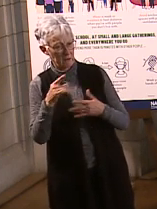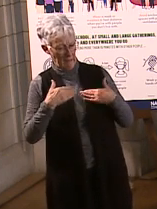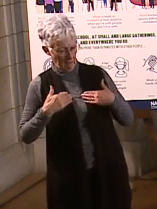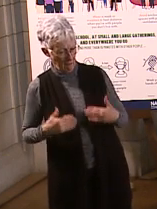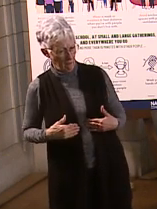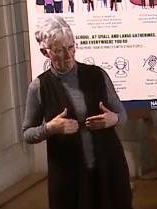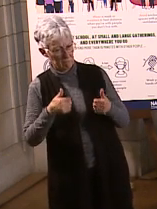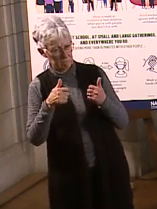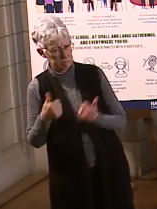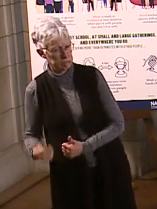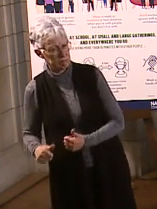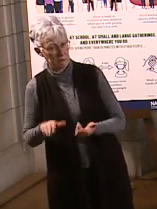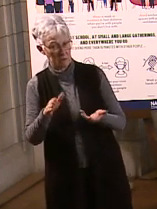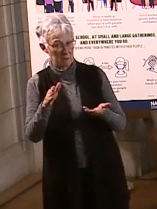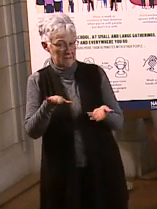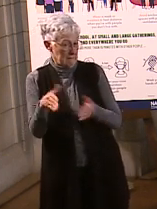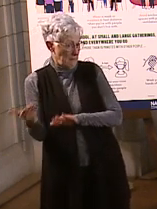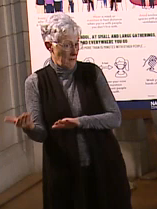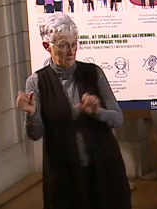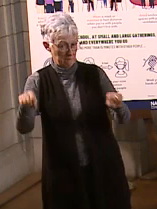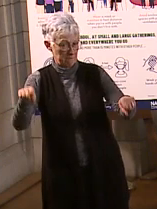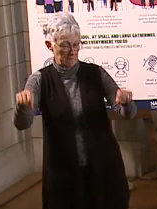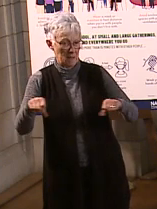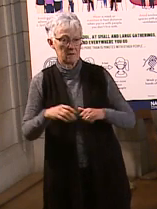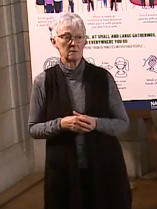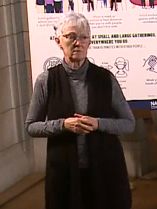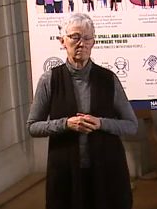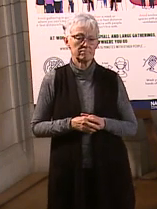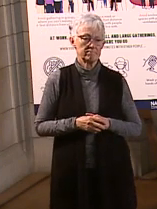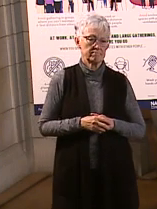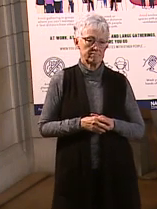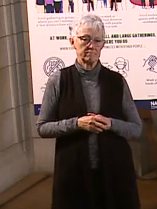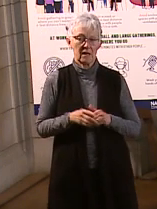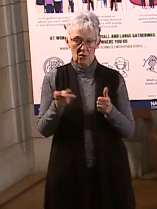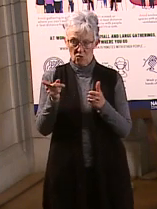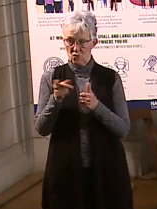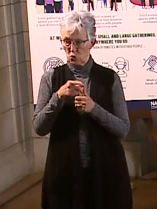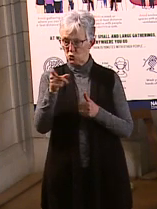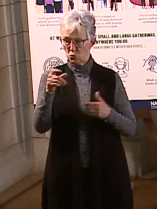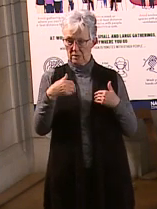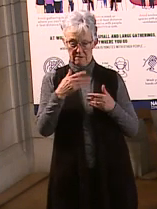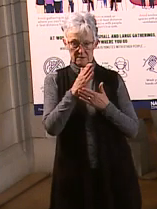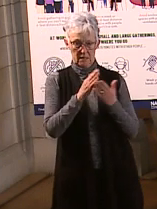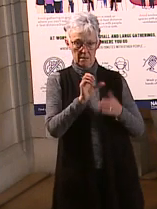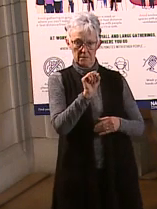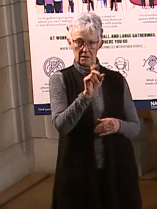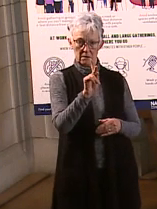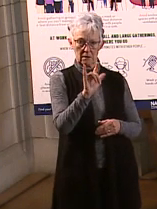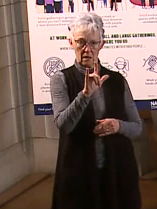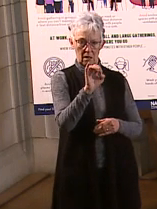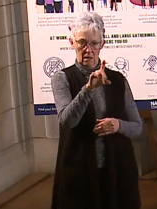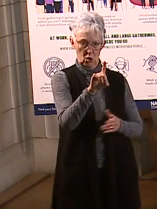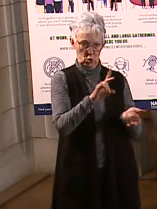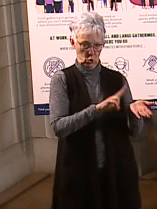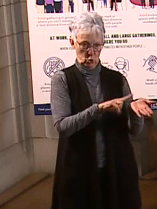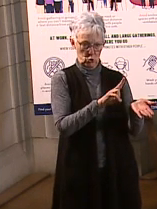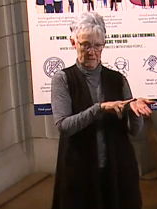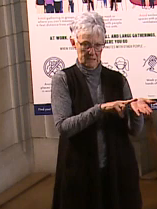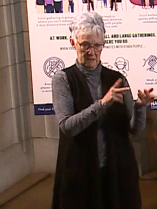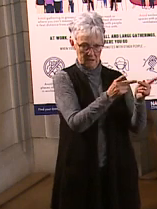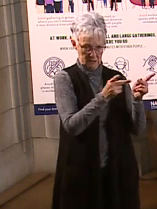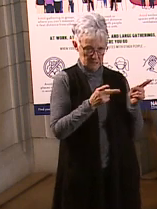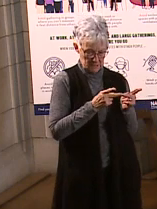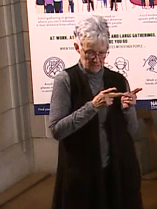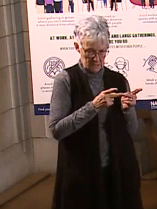visitations, we need to separate out a couple different groups. First of all, you have those skilled nursing facilities, and they are under the